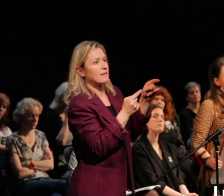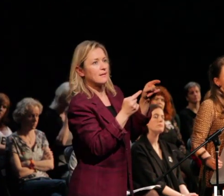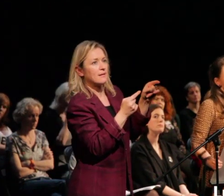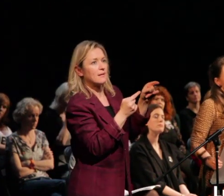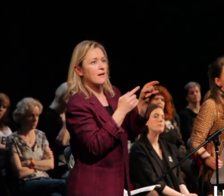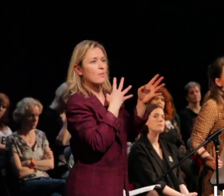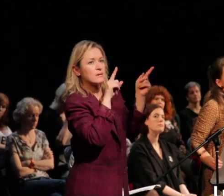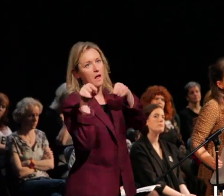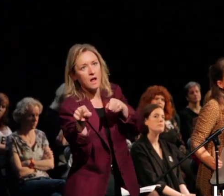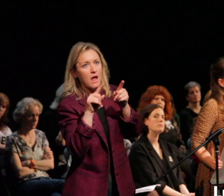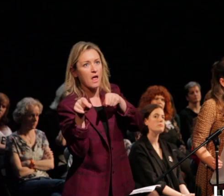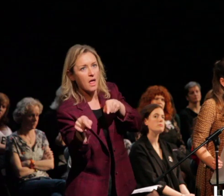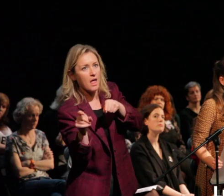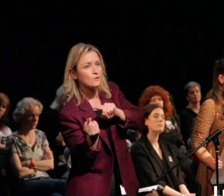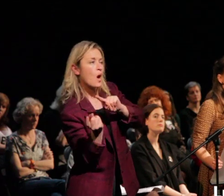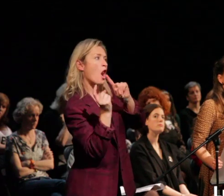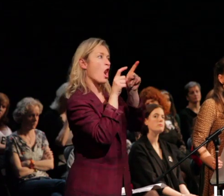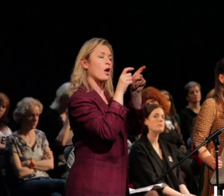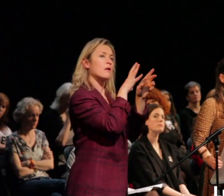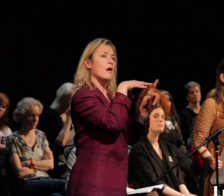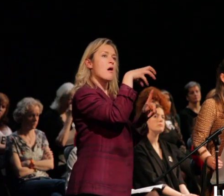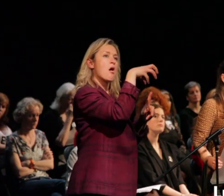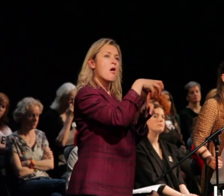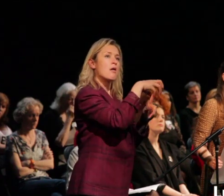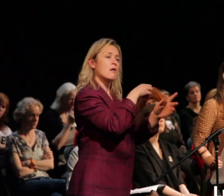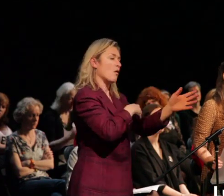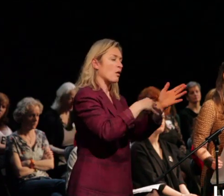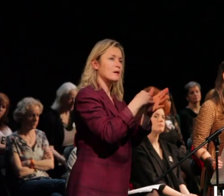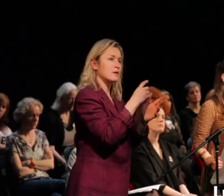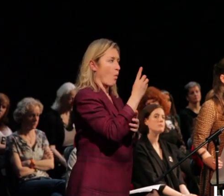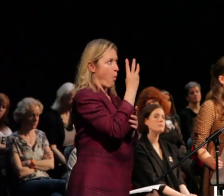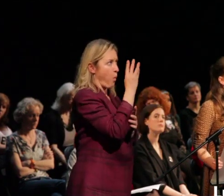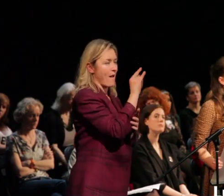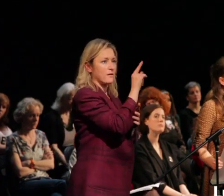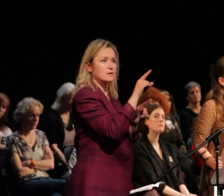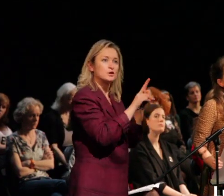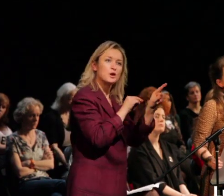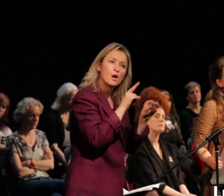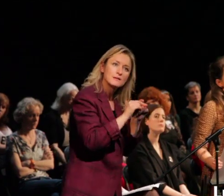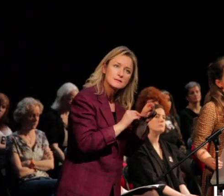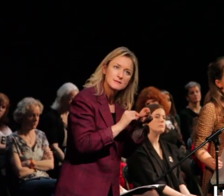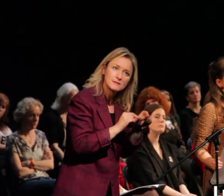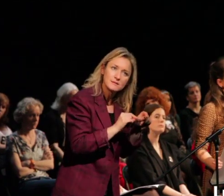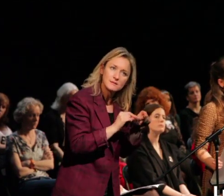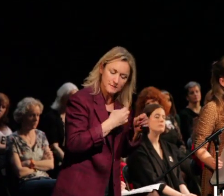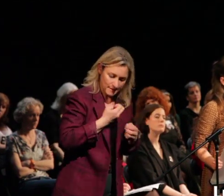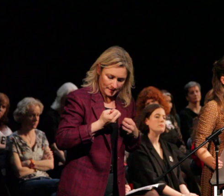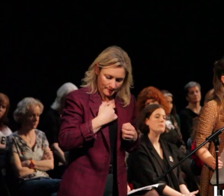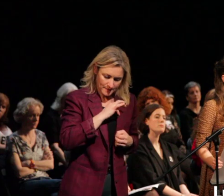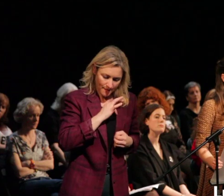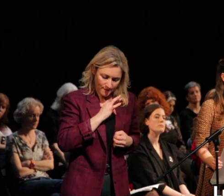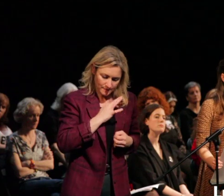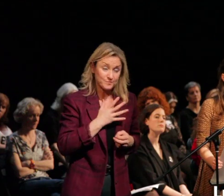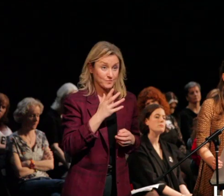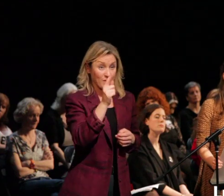choices? How do we work? And so that is instead at the centre of what Tonic does.